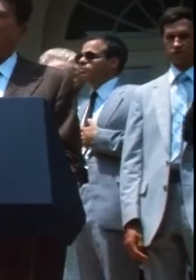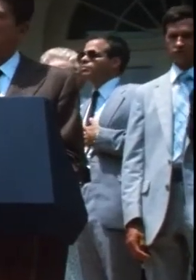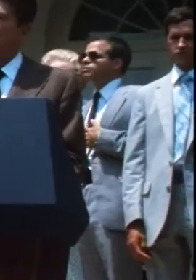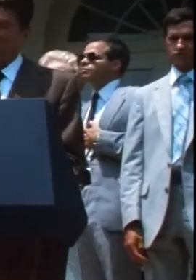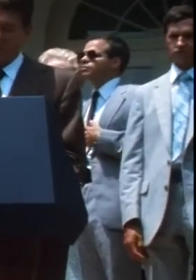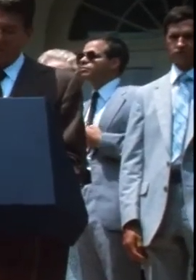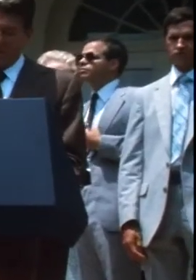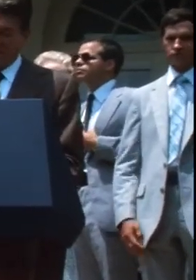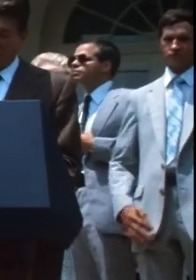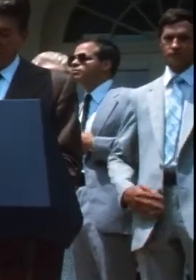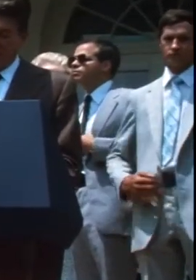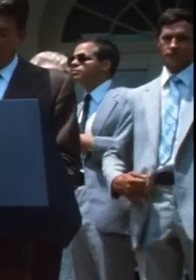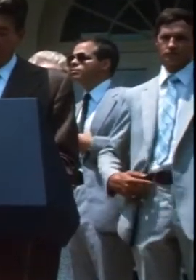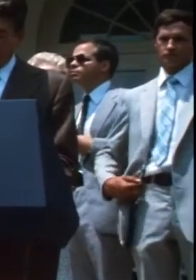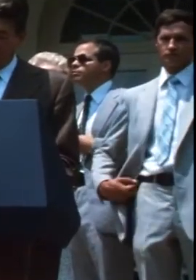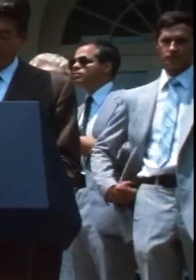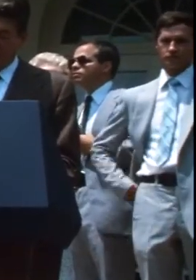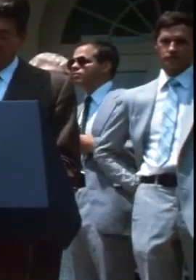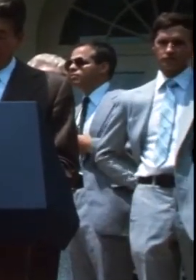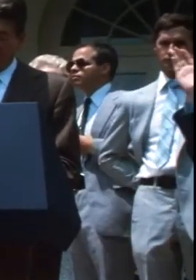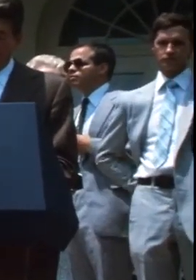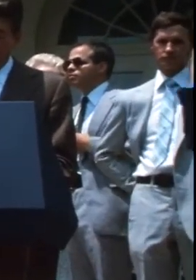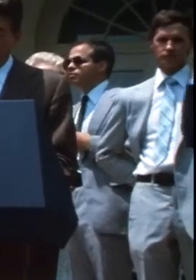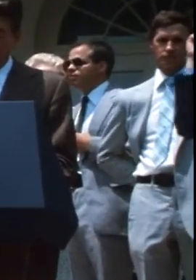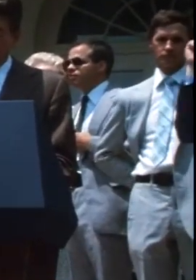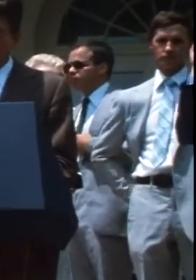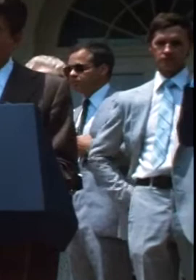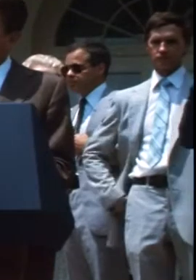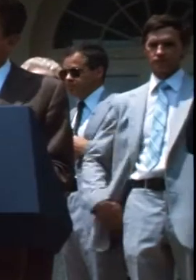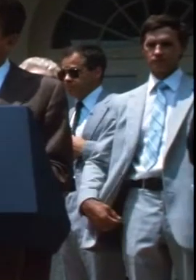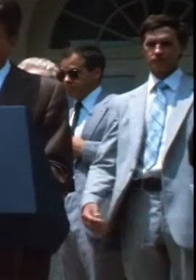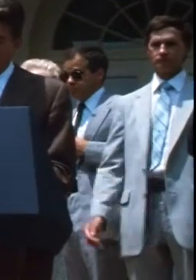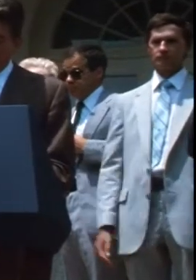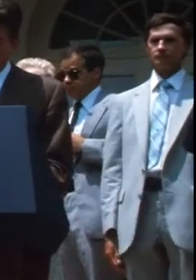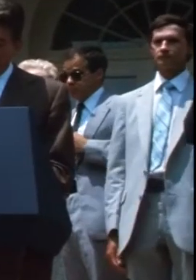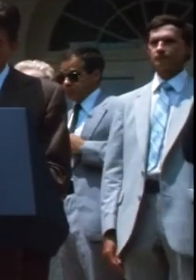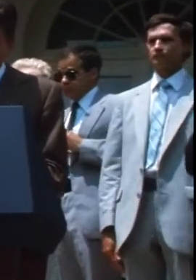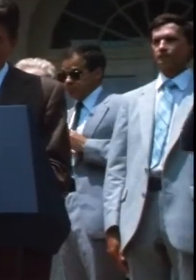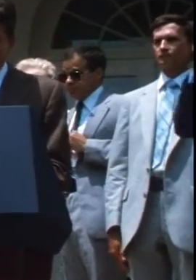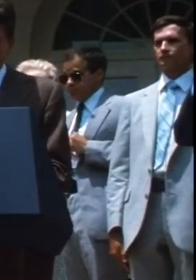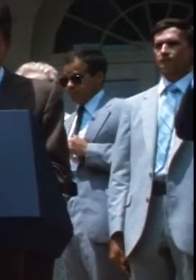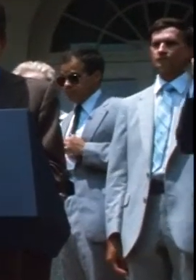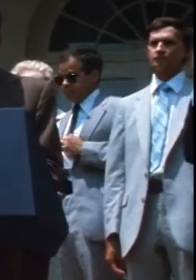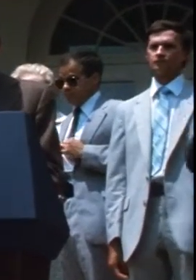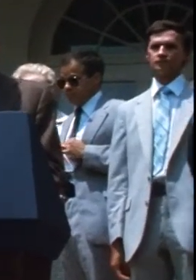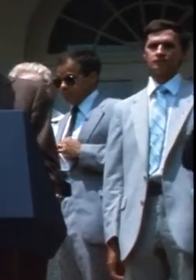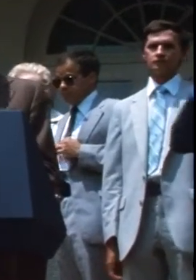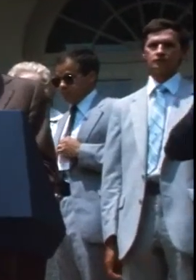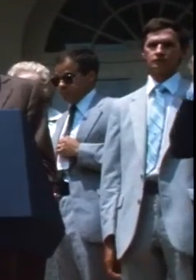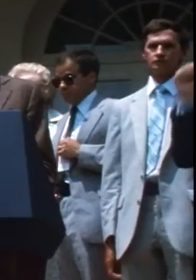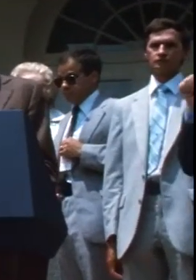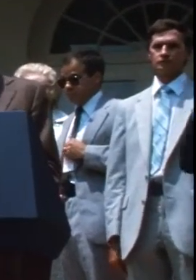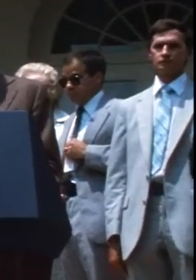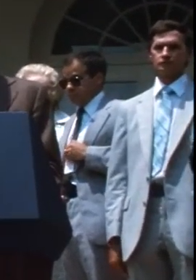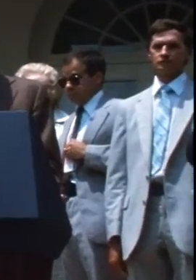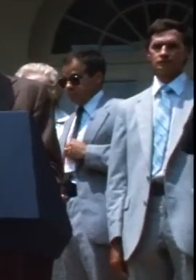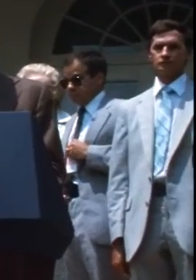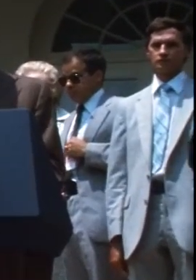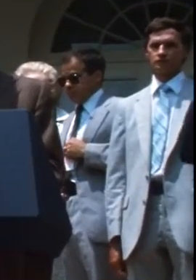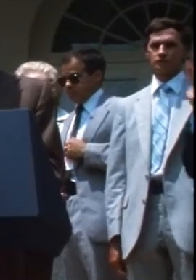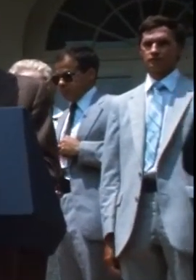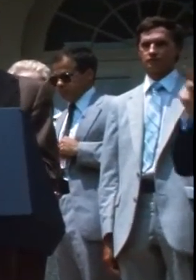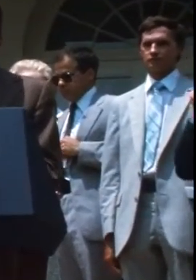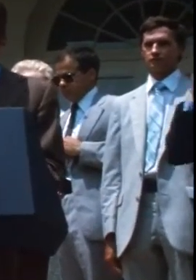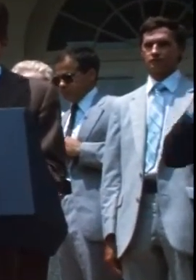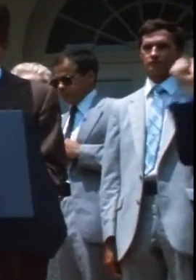underutilized resources. Your successful Mount Rainier ascent speaks more about the capabilities of our disabled